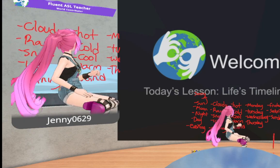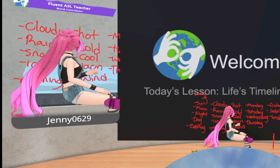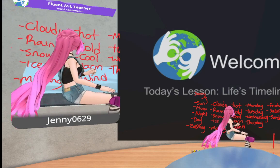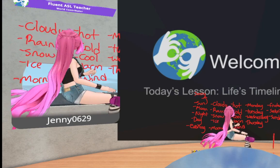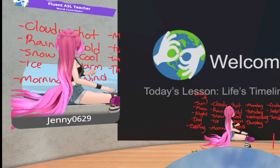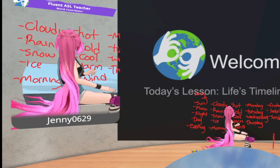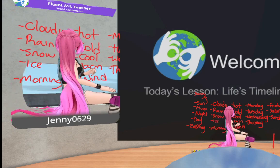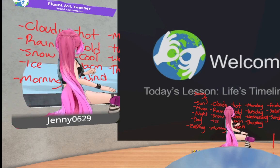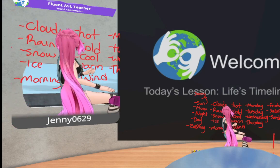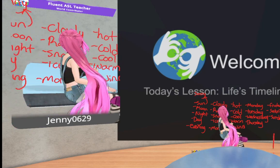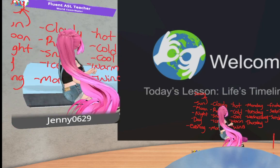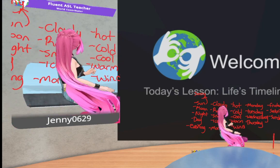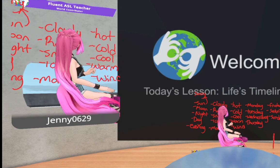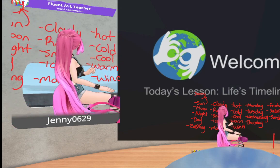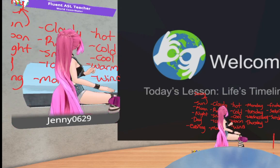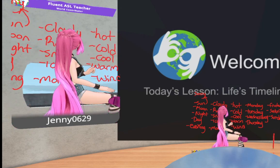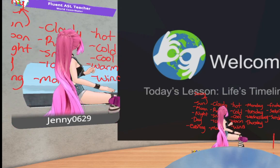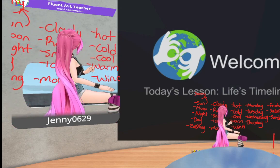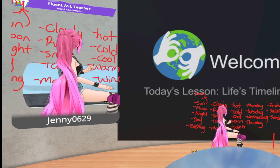Both really good questions.